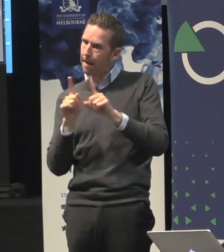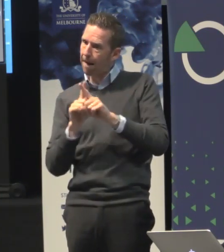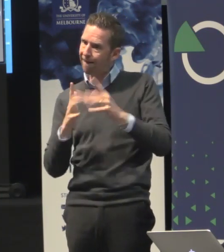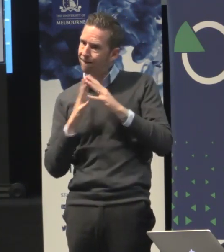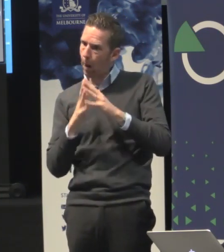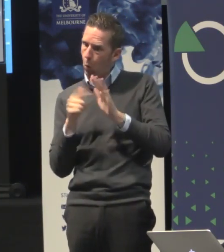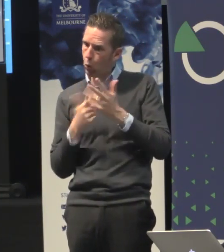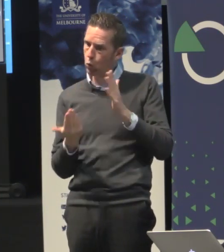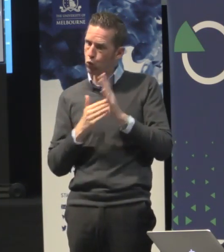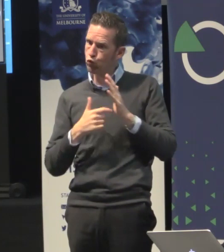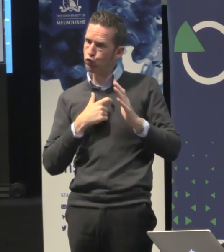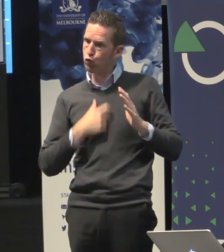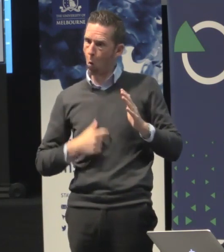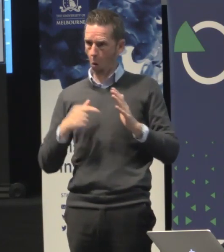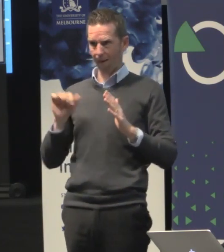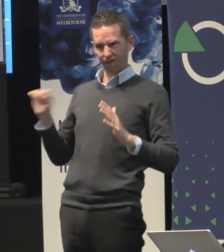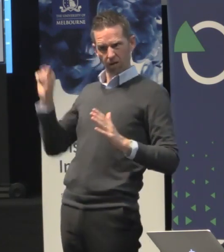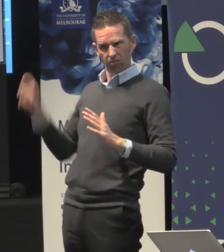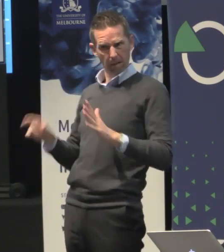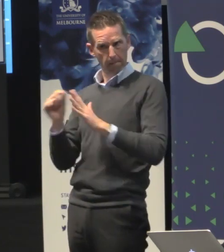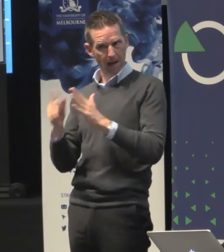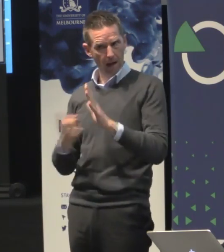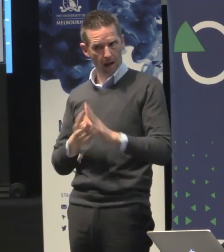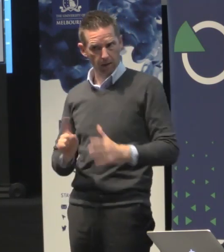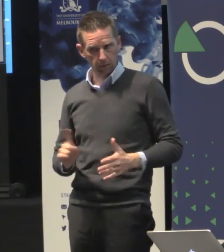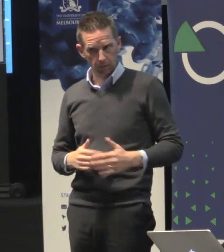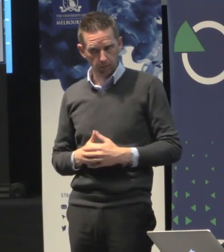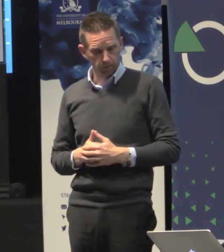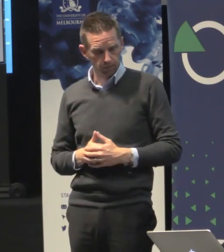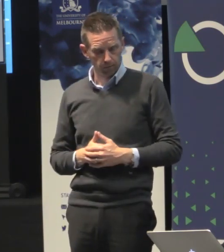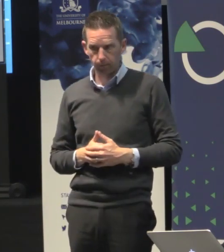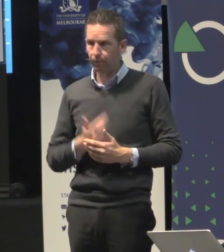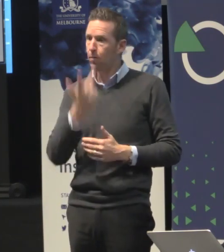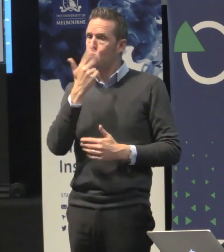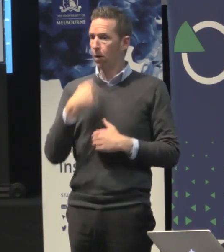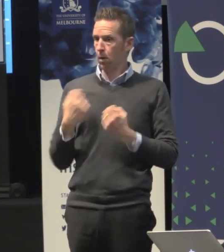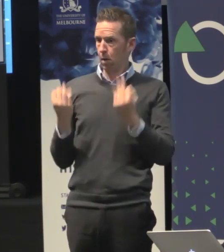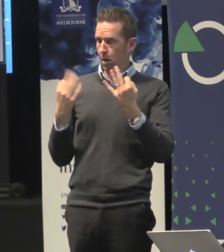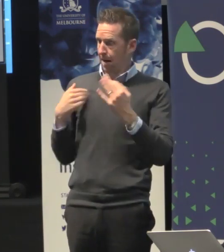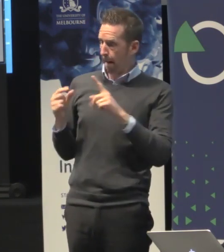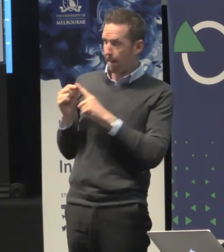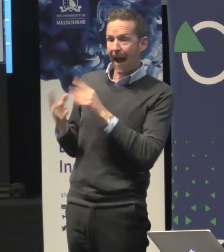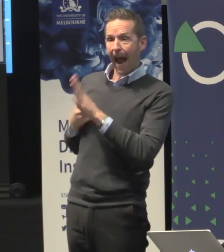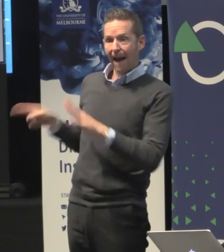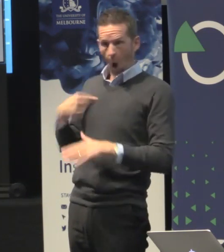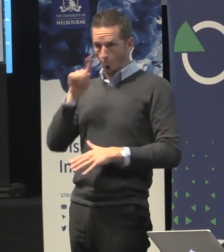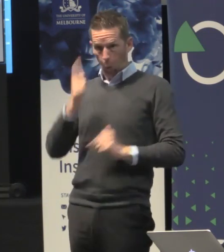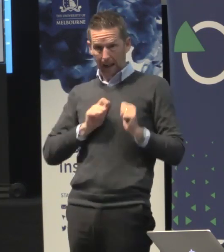the role of PAs. If it wasn't for my PA, I wouldn't be here